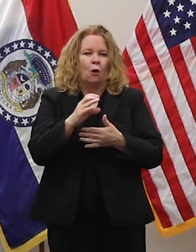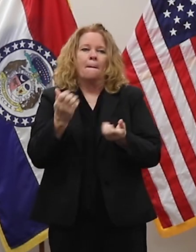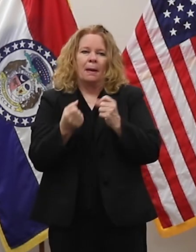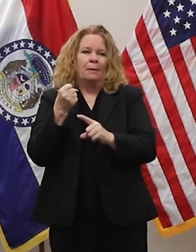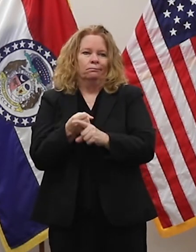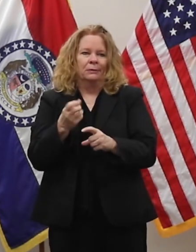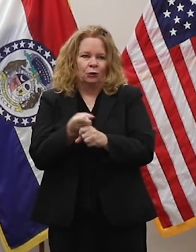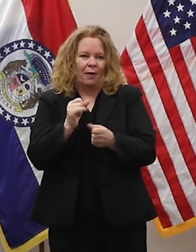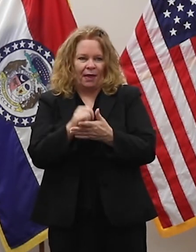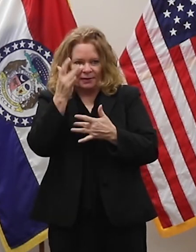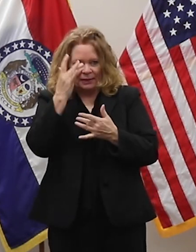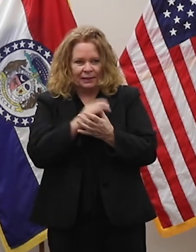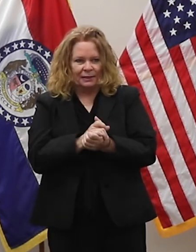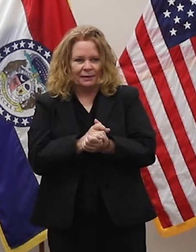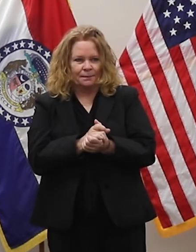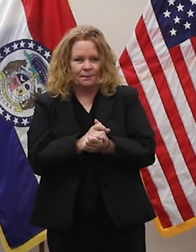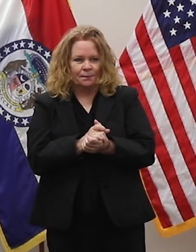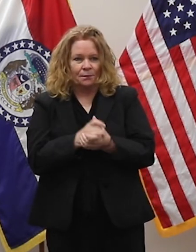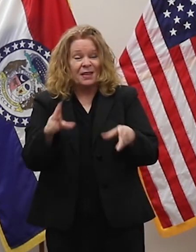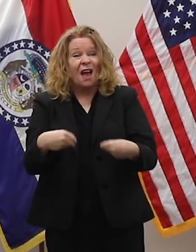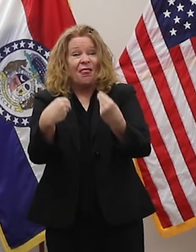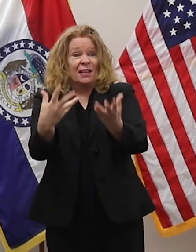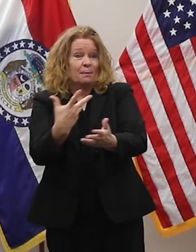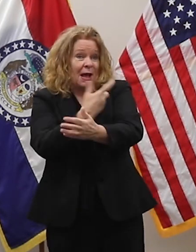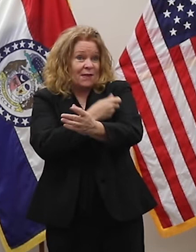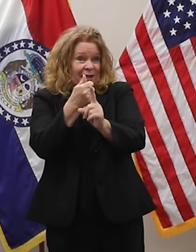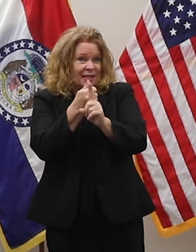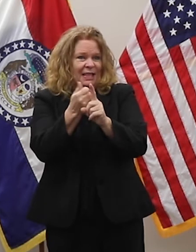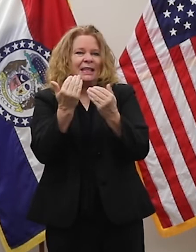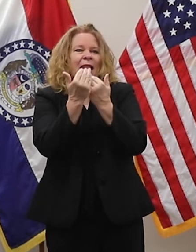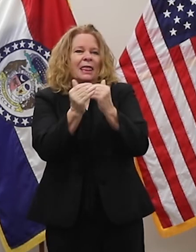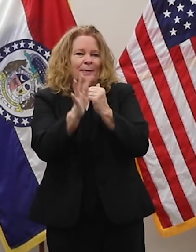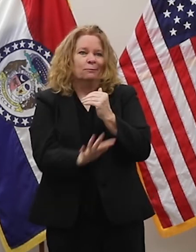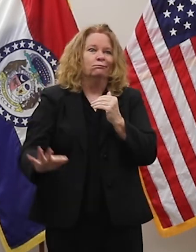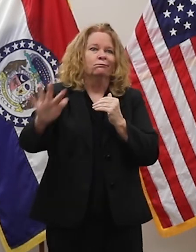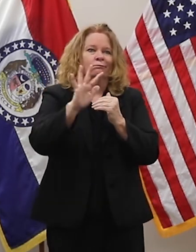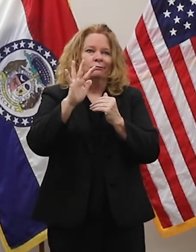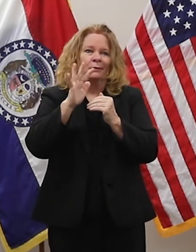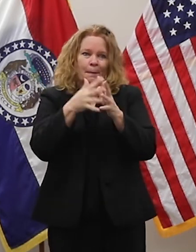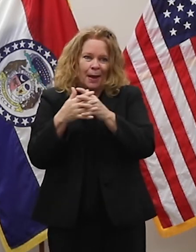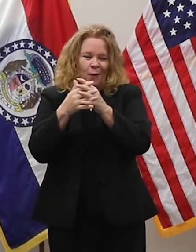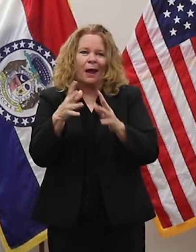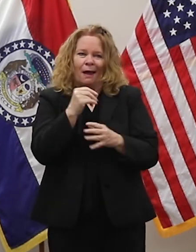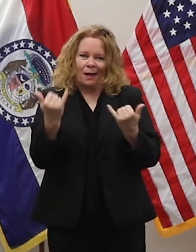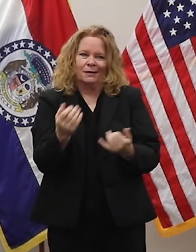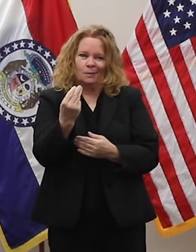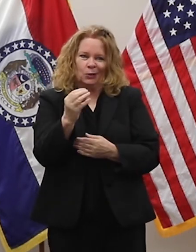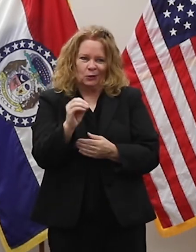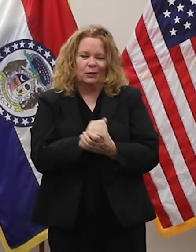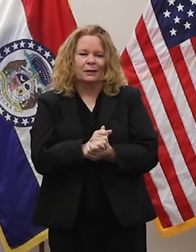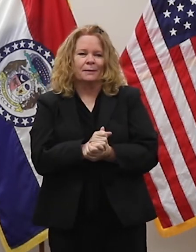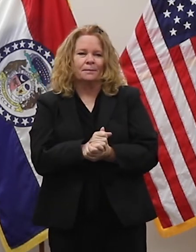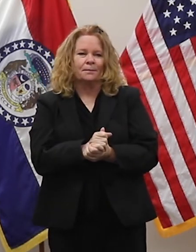disease. A supply of monkeypox vaccine is limited nationwide as well as in Missouri, and area health